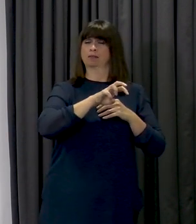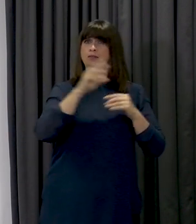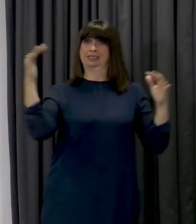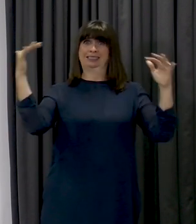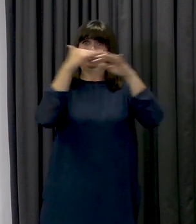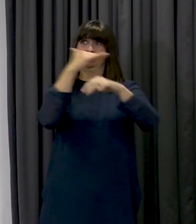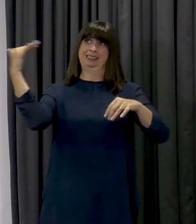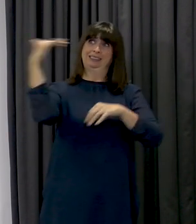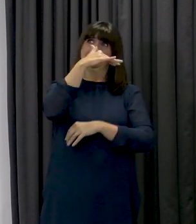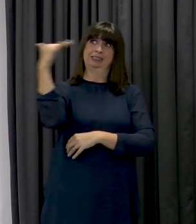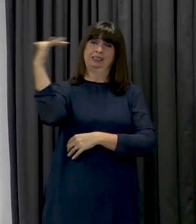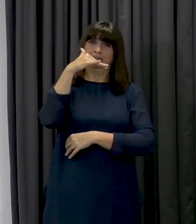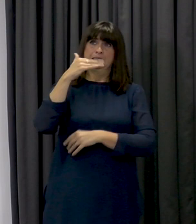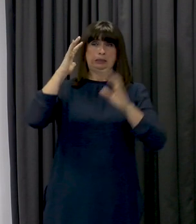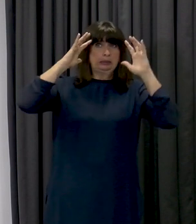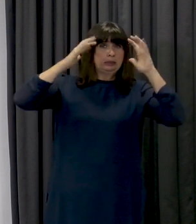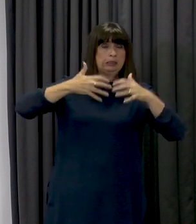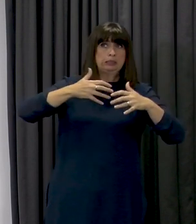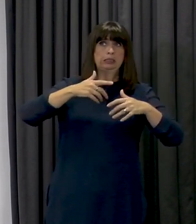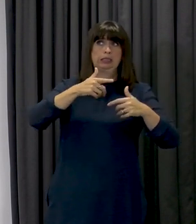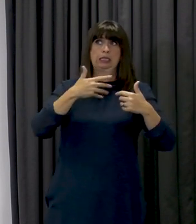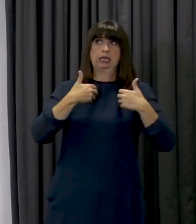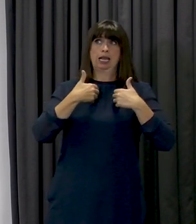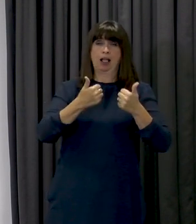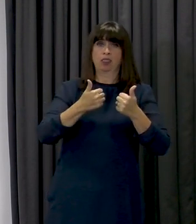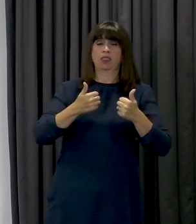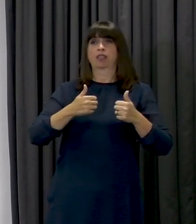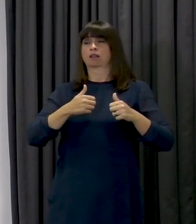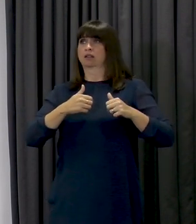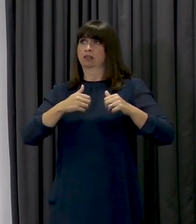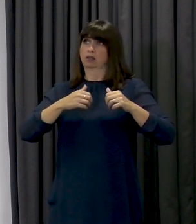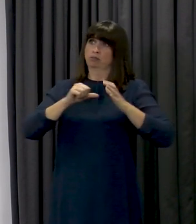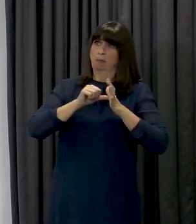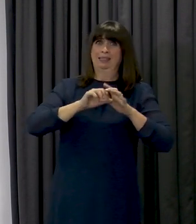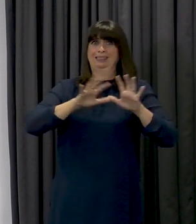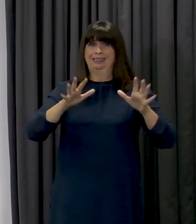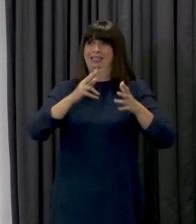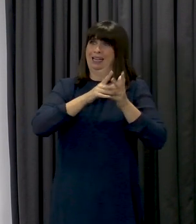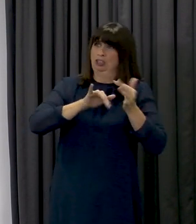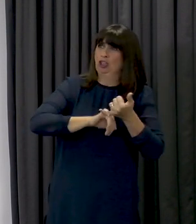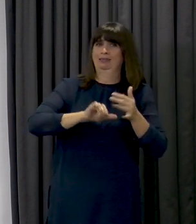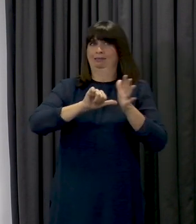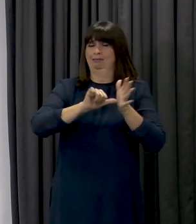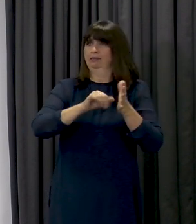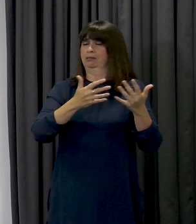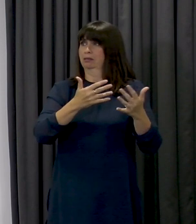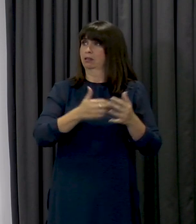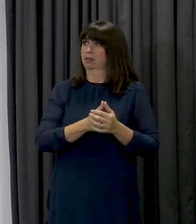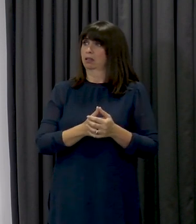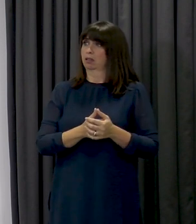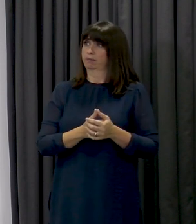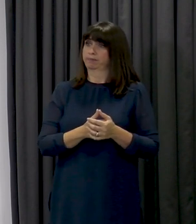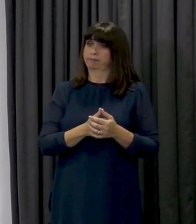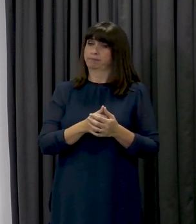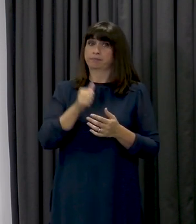generally, placing even more strain on health and public services. With North Wales in particular receiving the bulk of